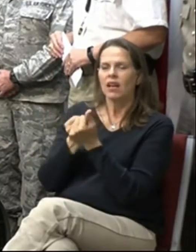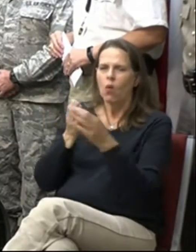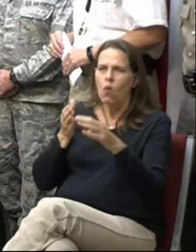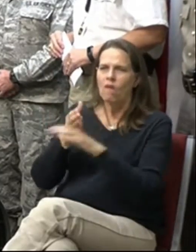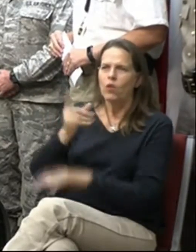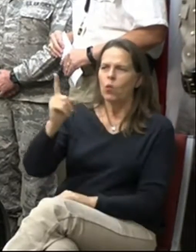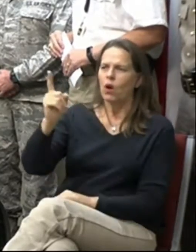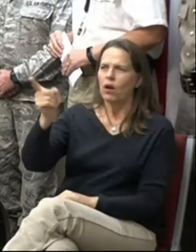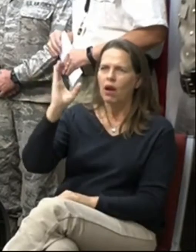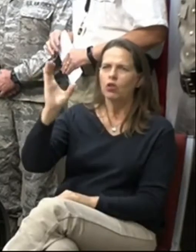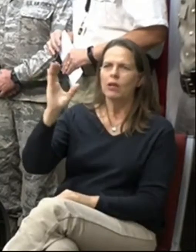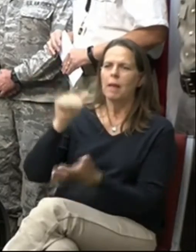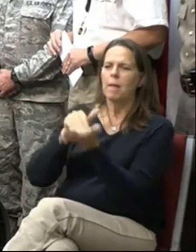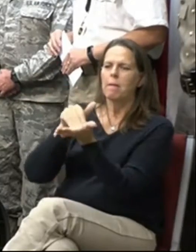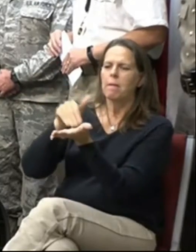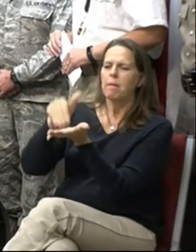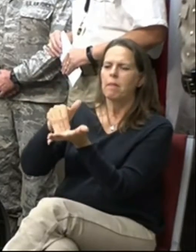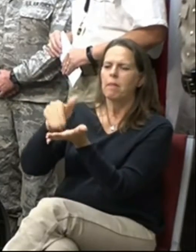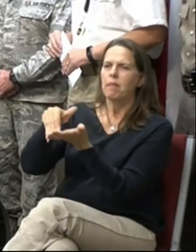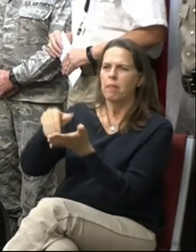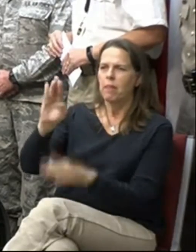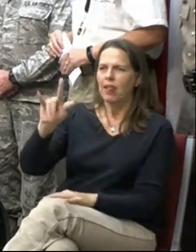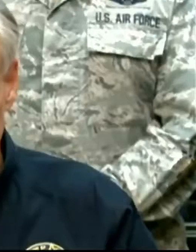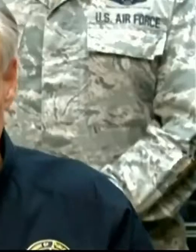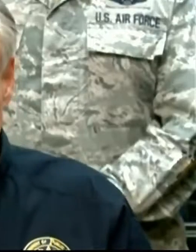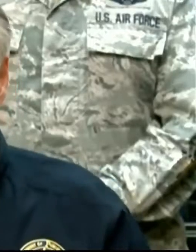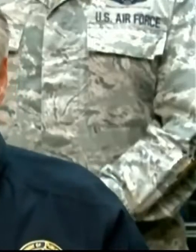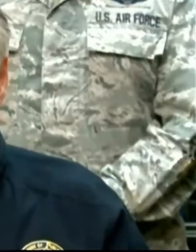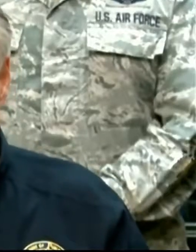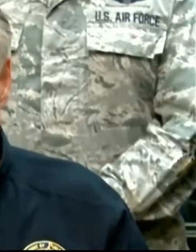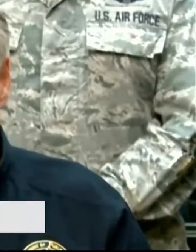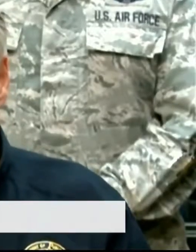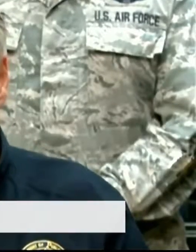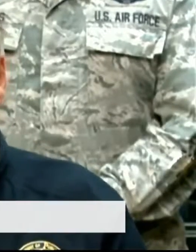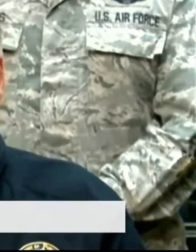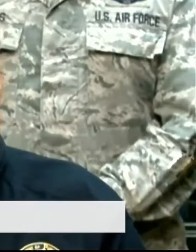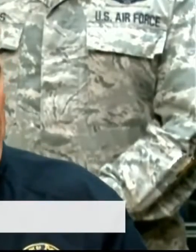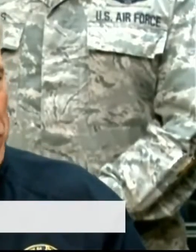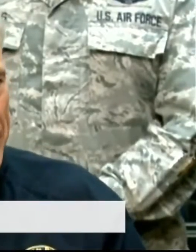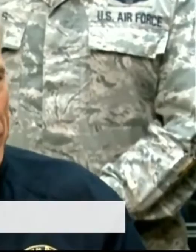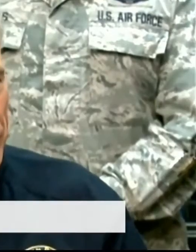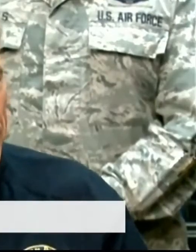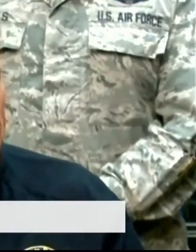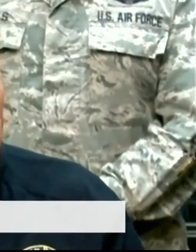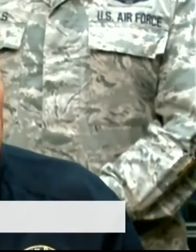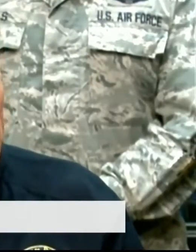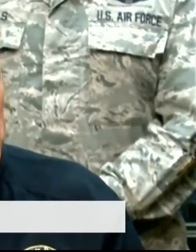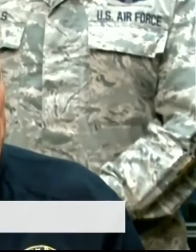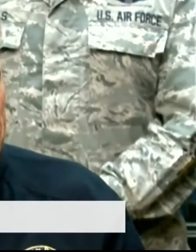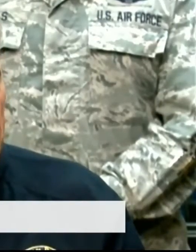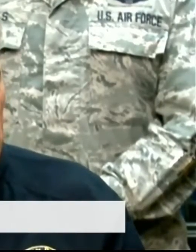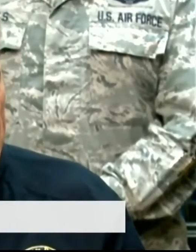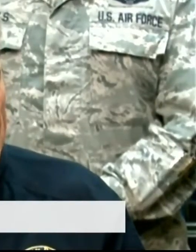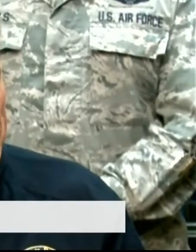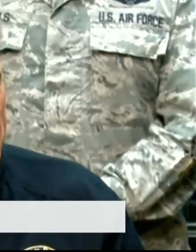over a hundred billion I want to say it was over 125 billion if if we go on a parallel standard it